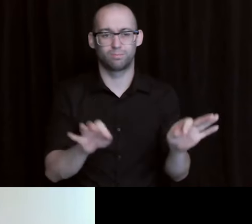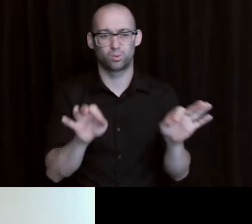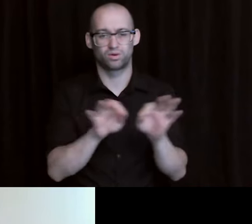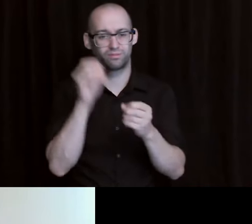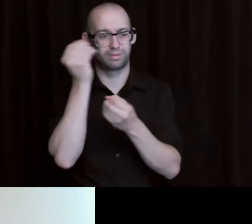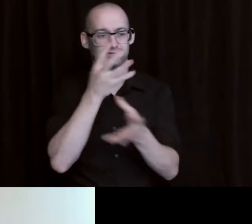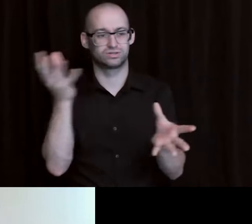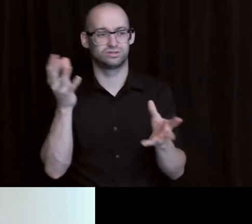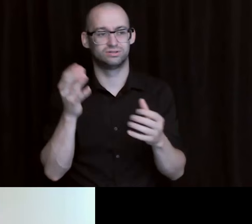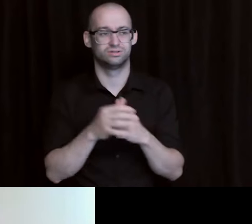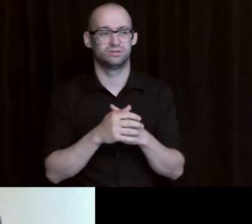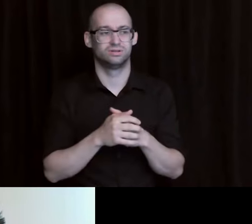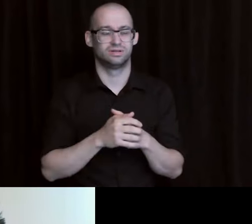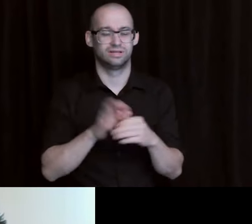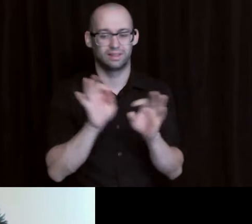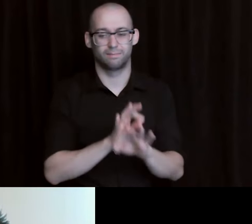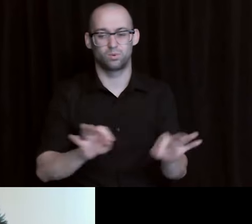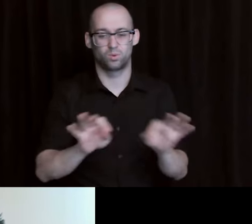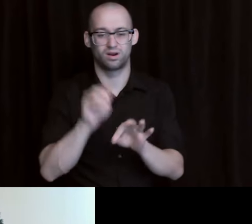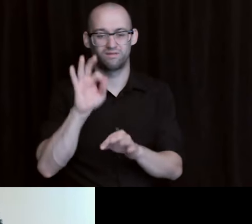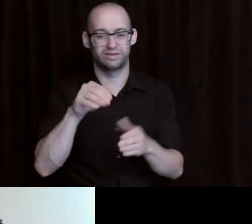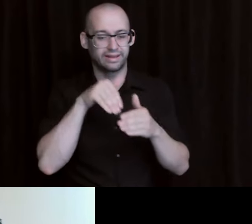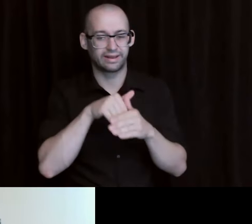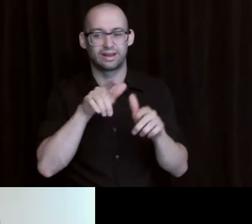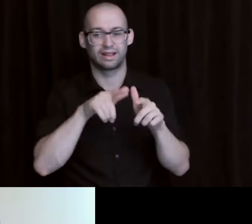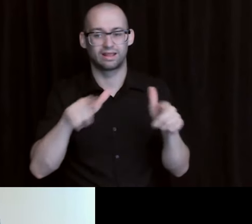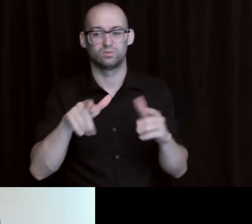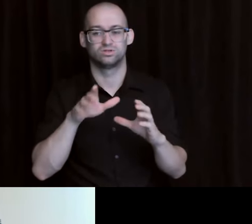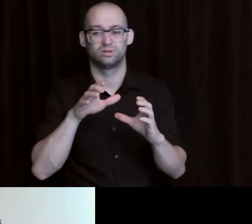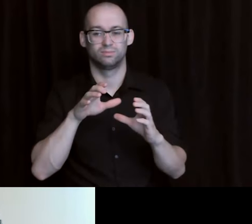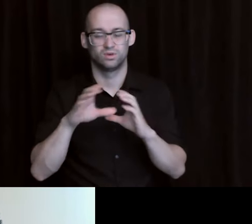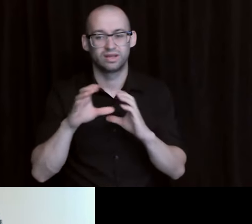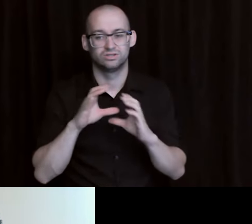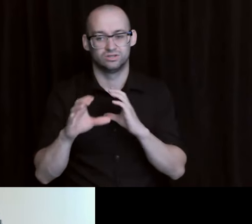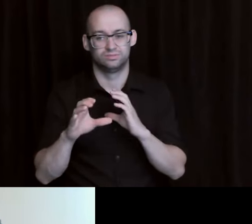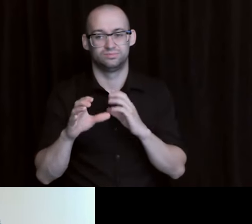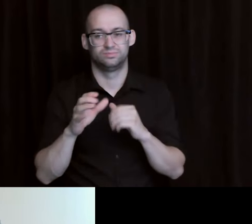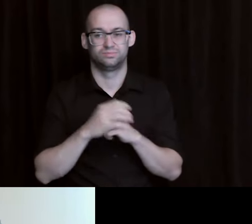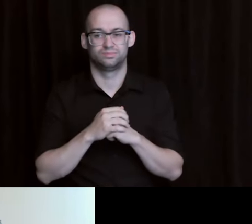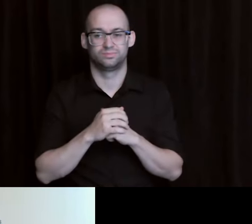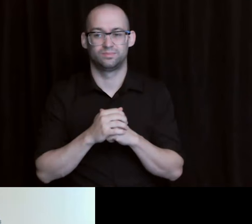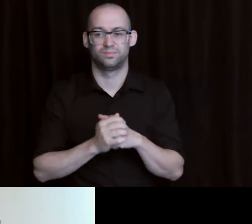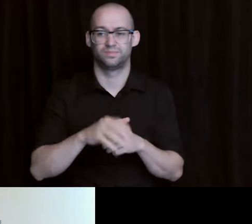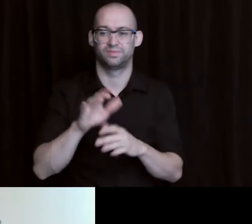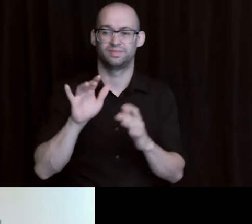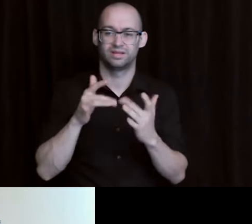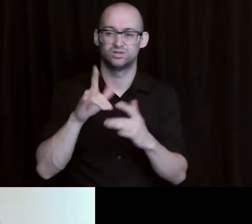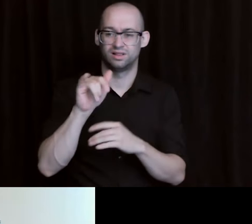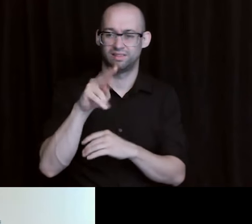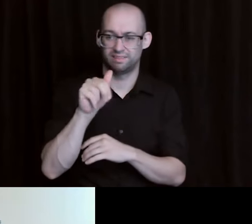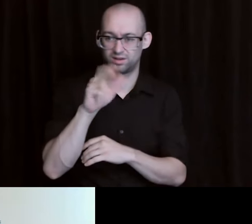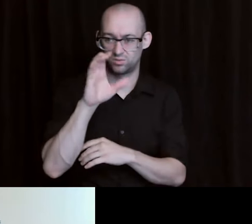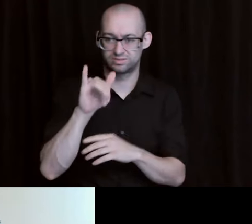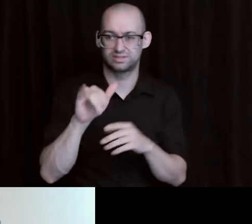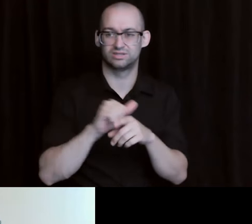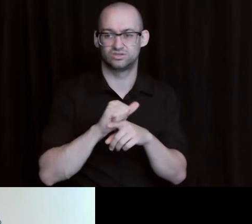the importance of the in-language communications and digital literacy training and stuff like that. And it